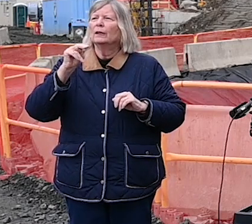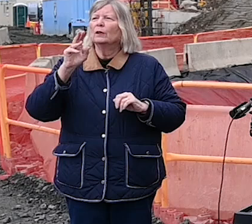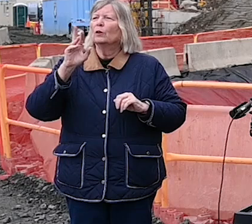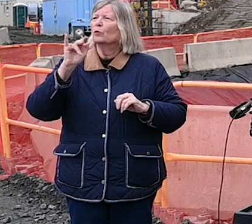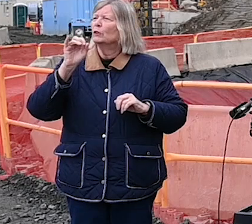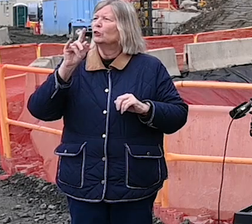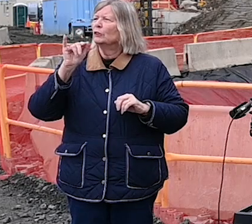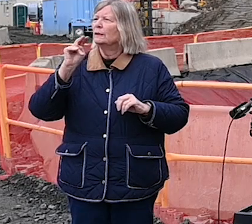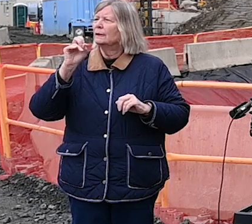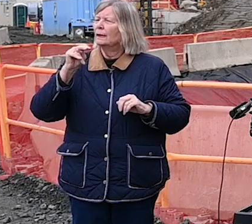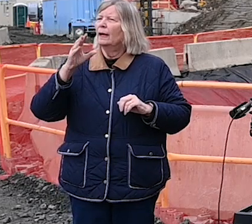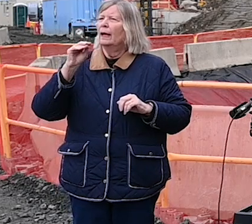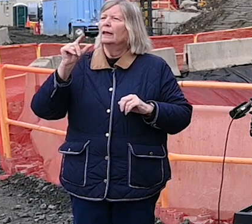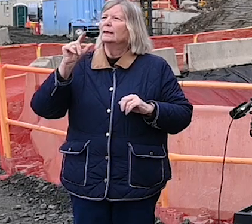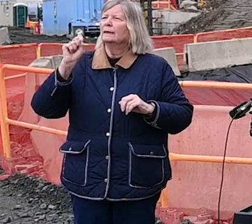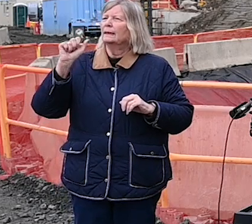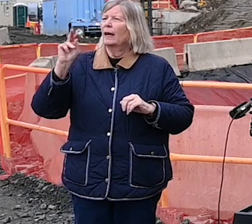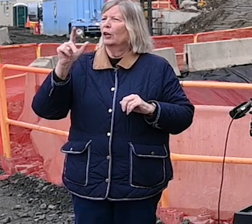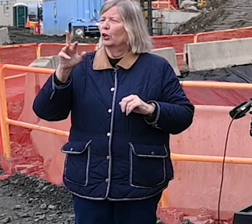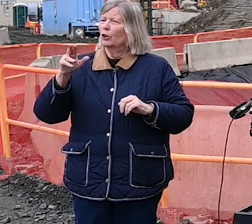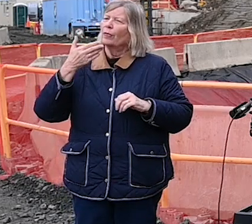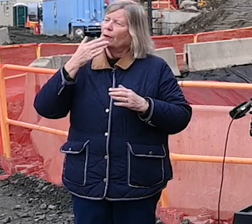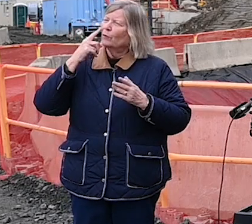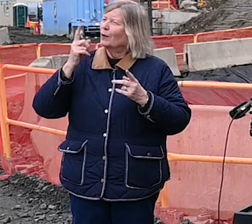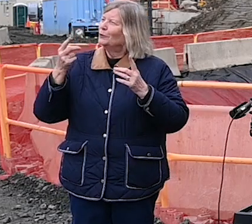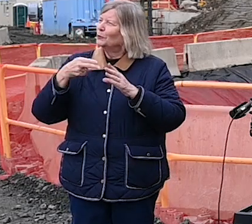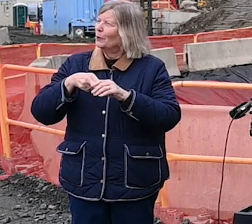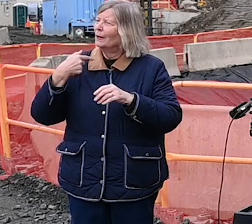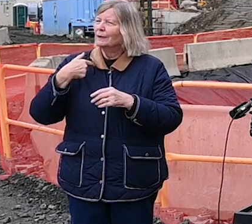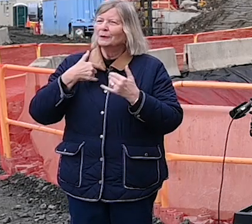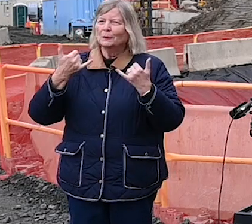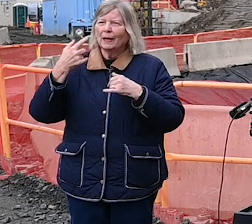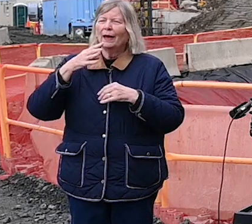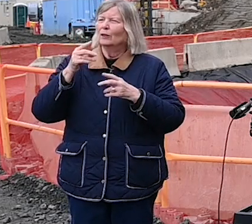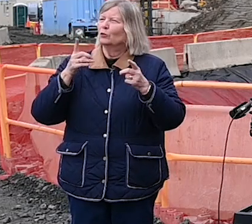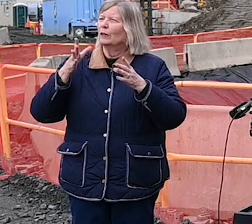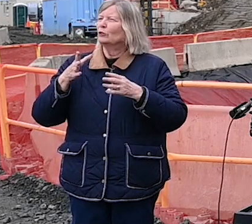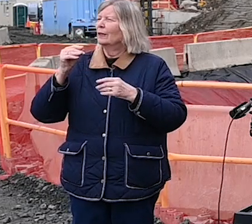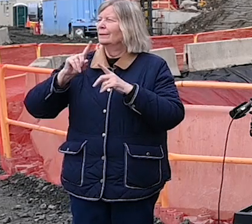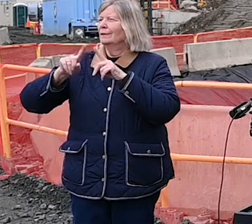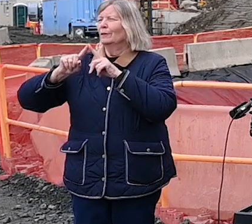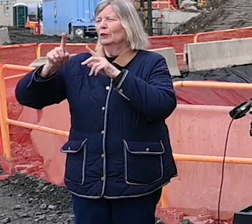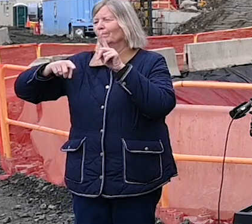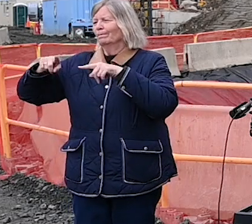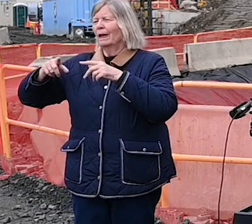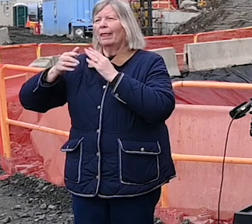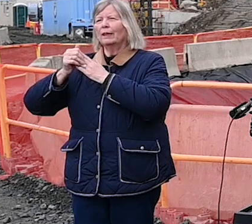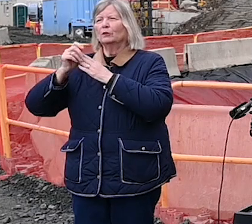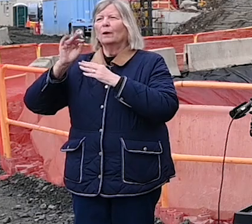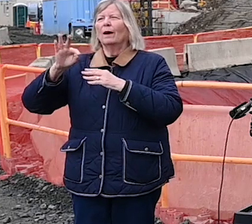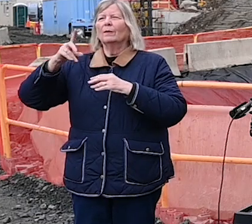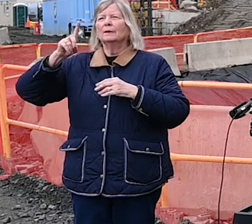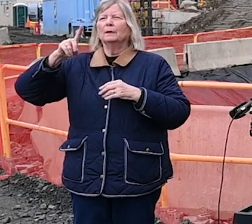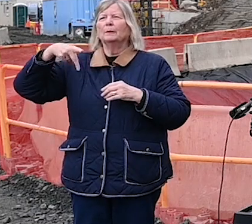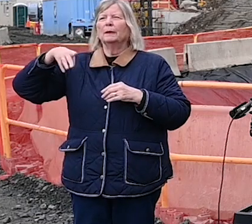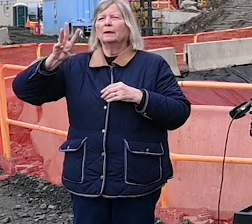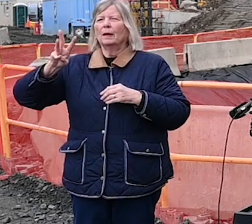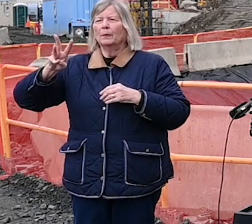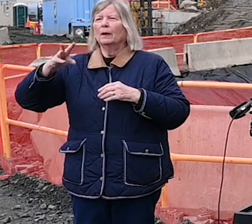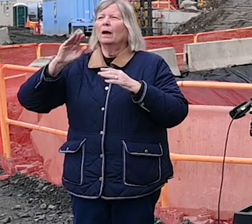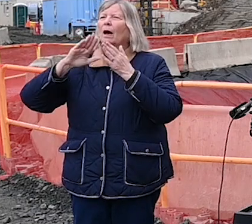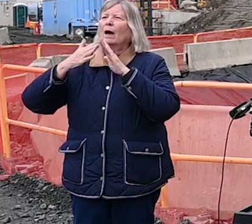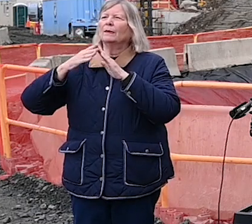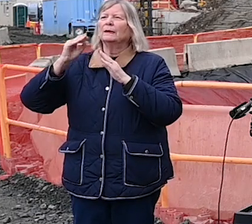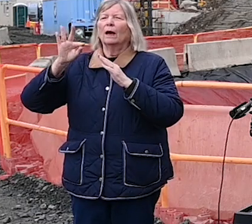Sanger. Thank you also for being with us, as well as our directors and various leadership of the Department of Public Works, Office of